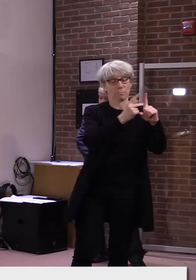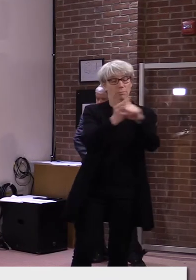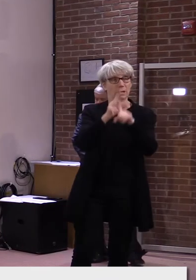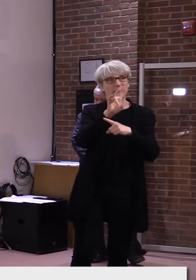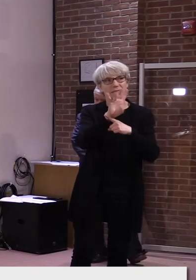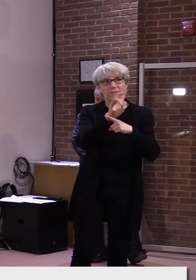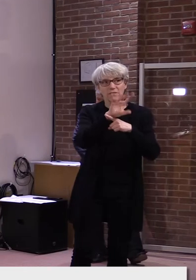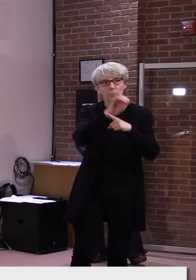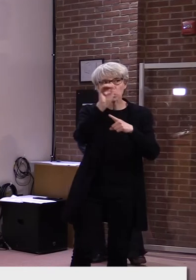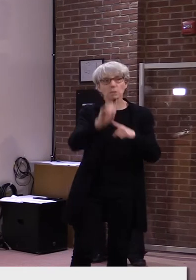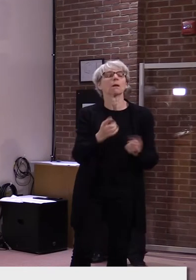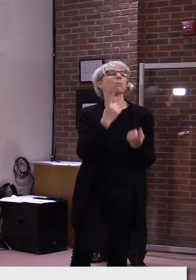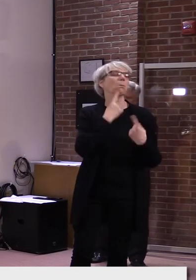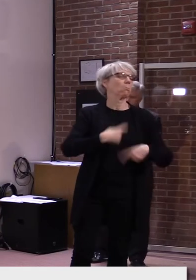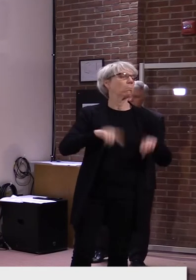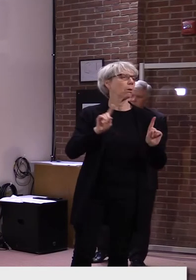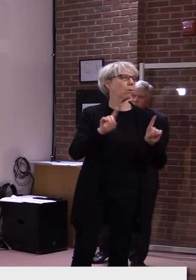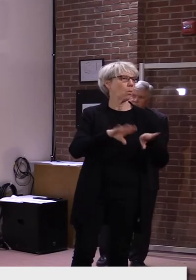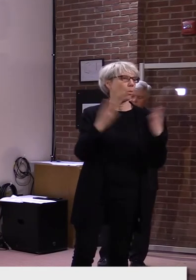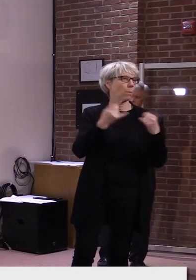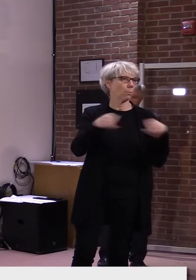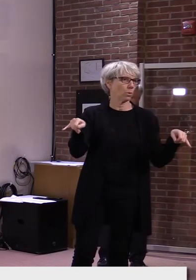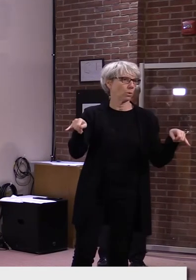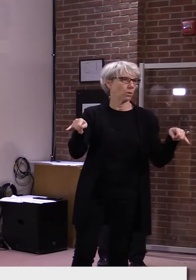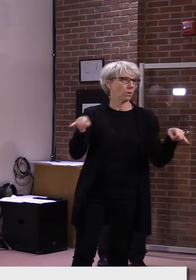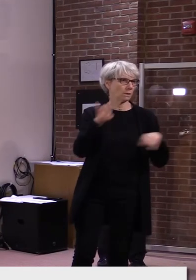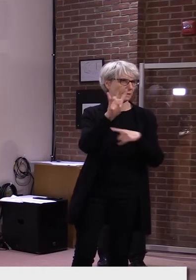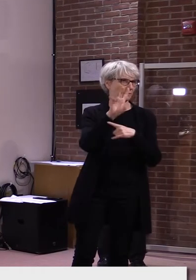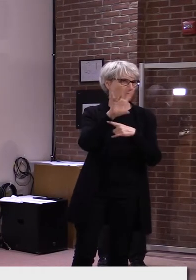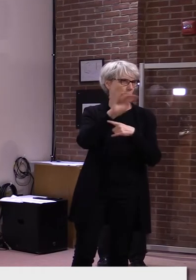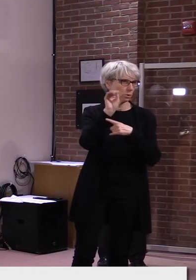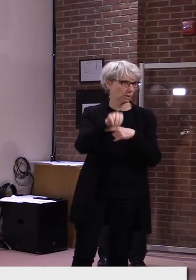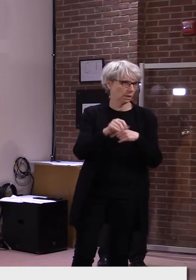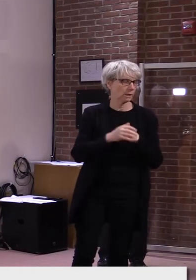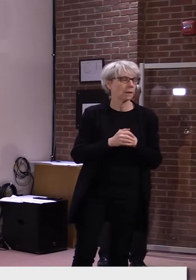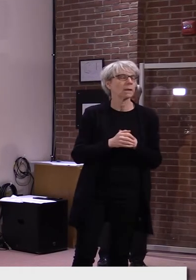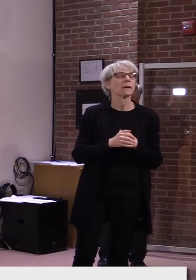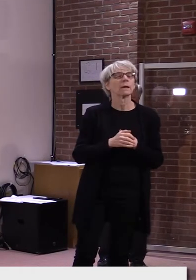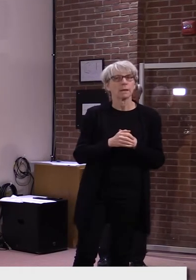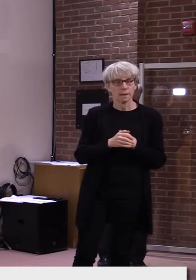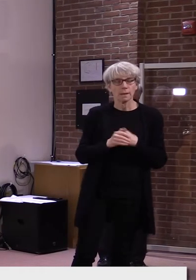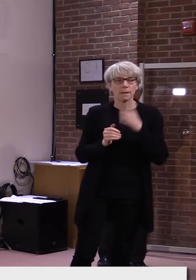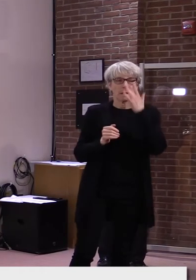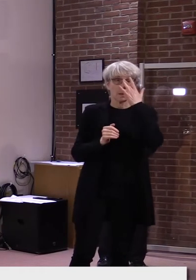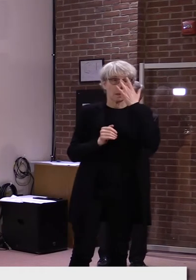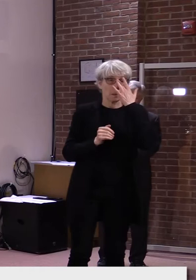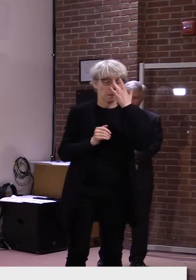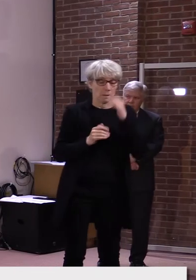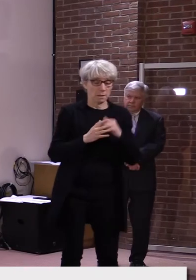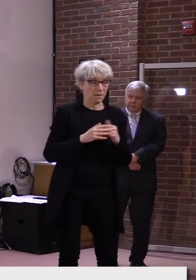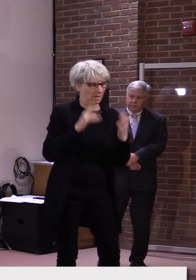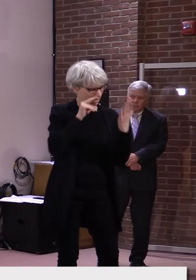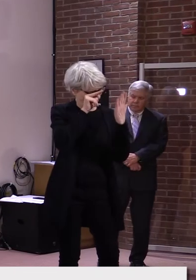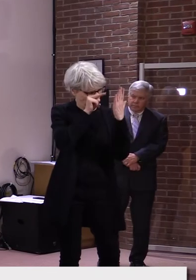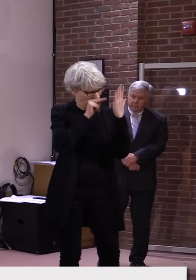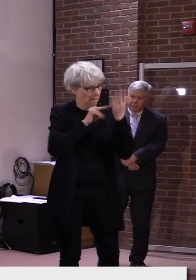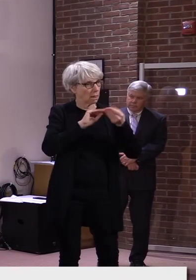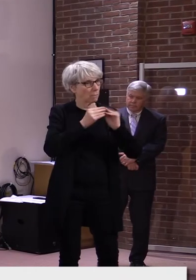before he thinks they should open up the border. And the latest numbers that we found showed that